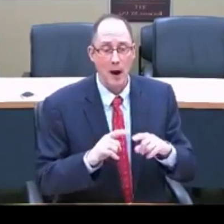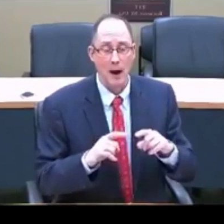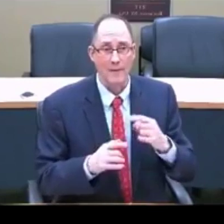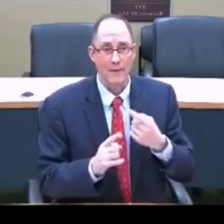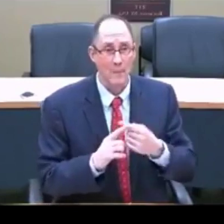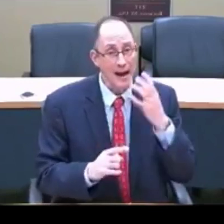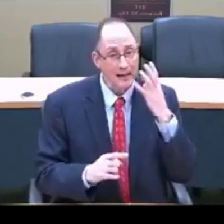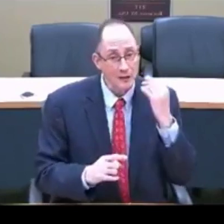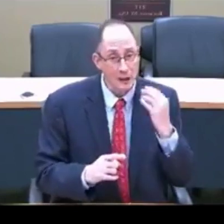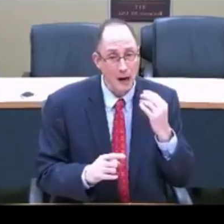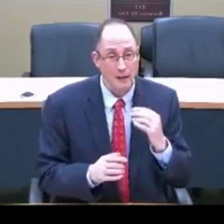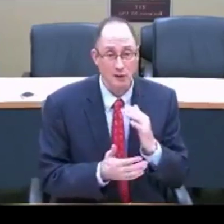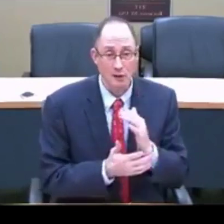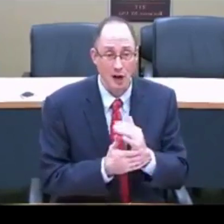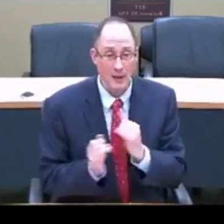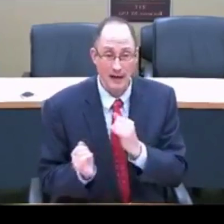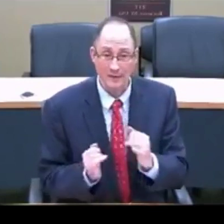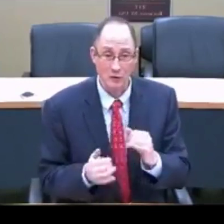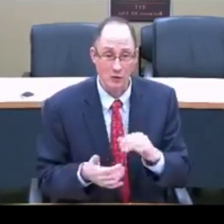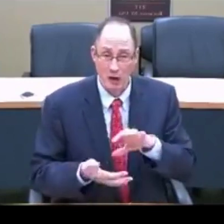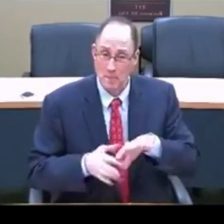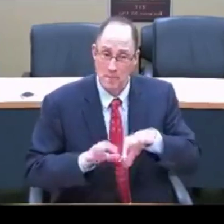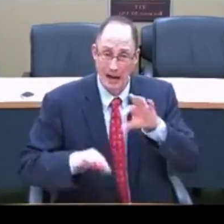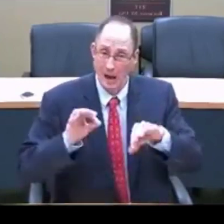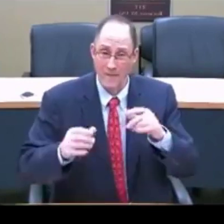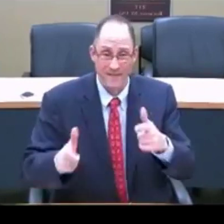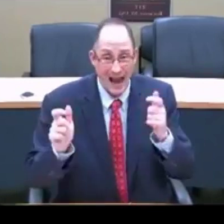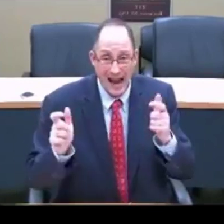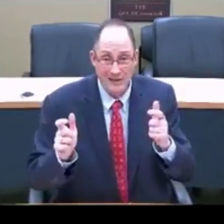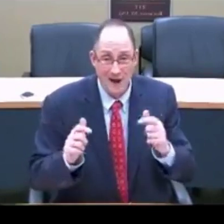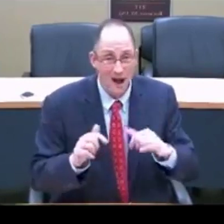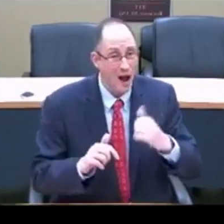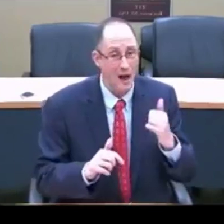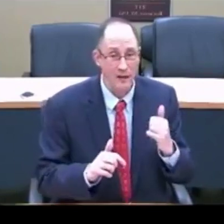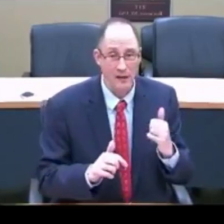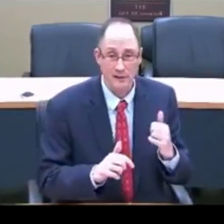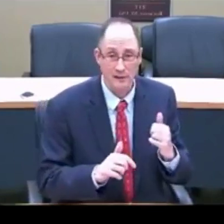But, for my experience, some individuals can pick up fast.